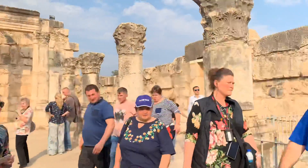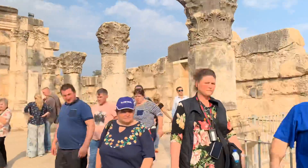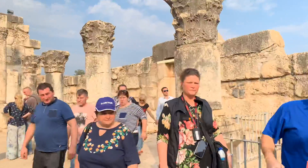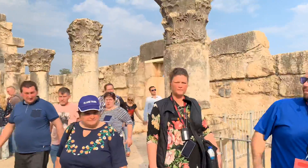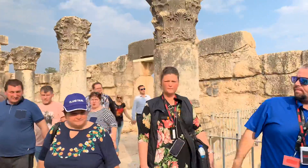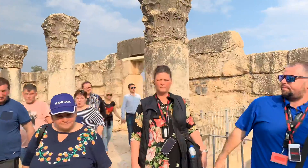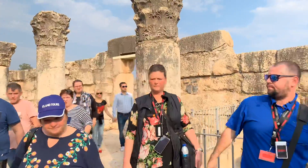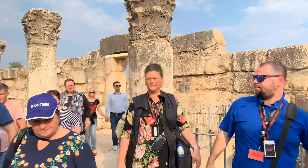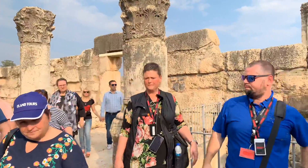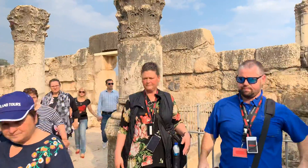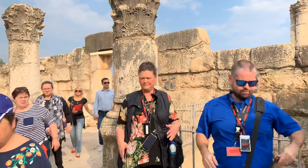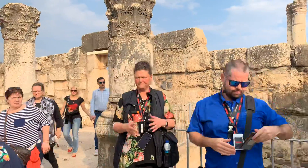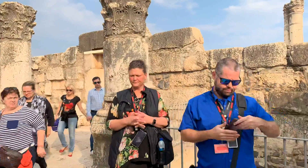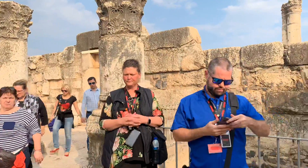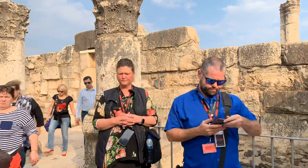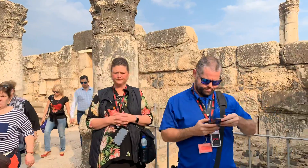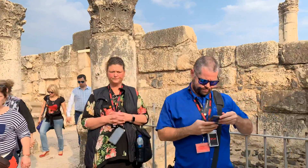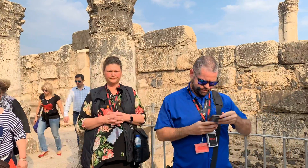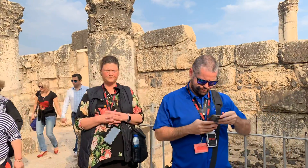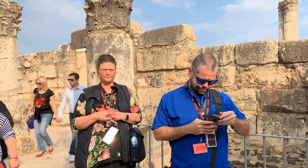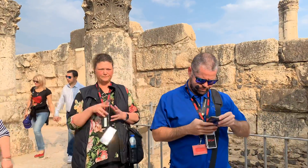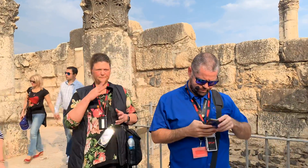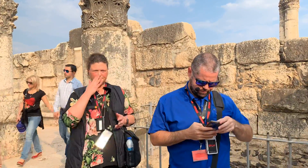Sit down.